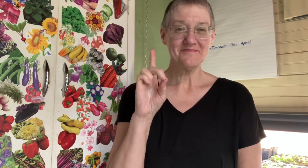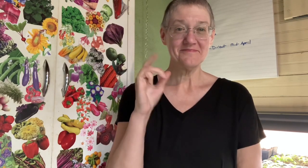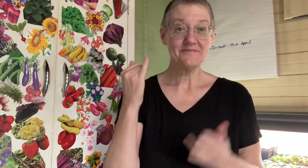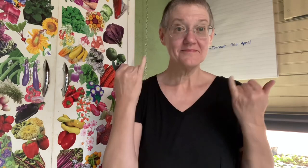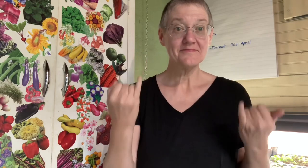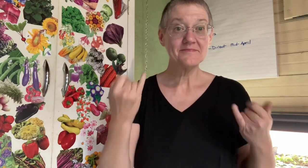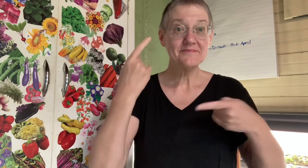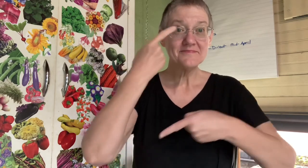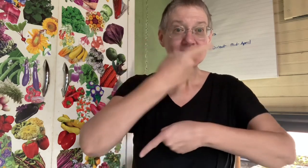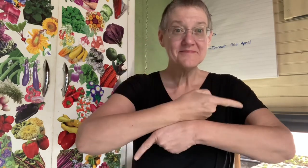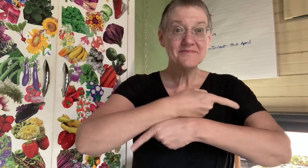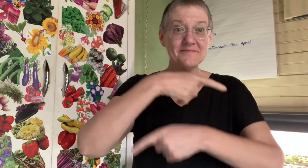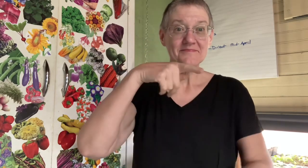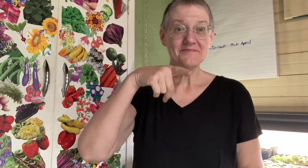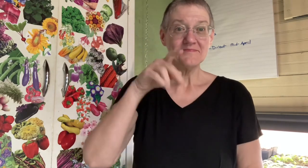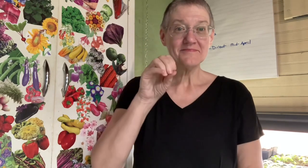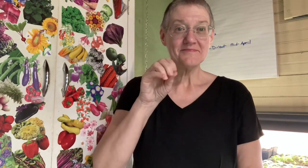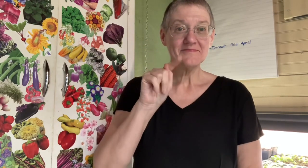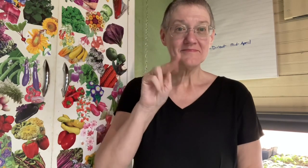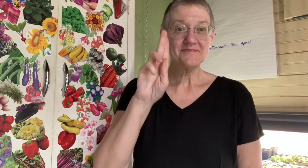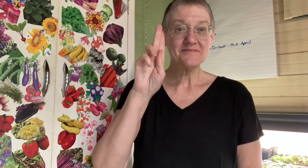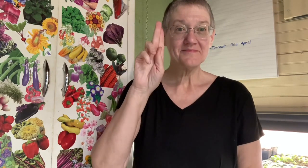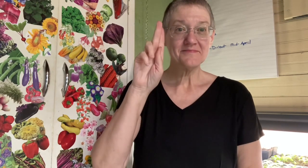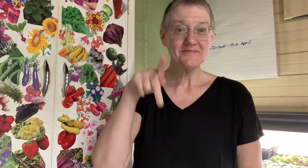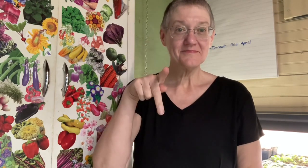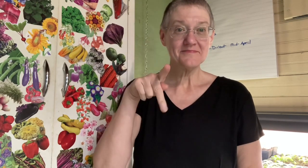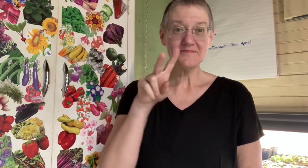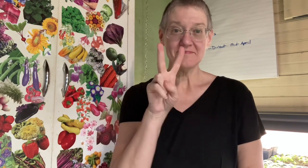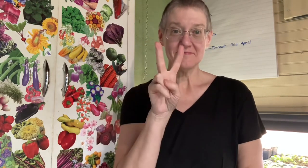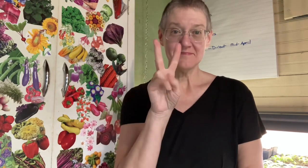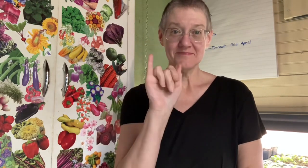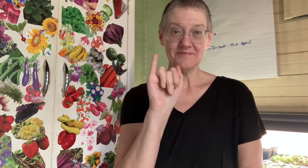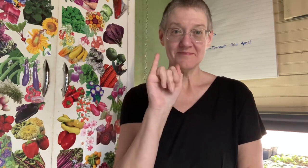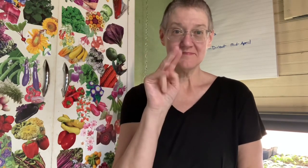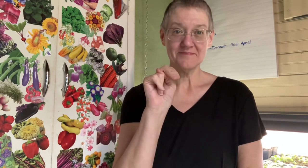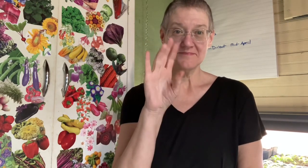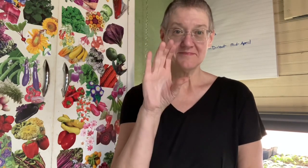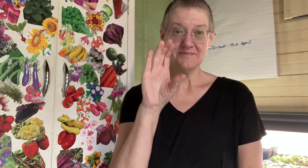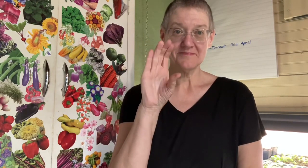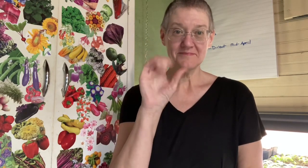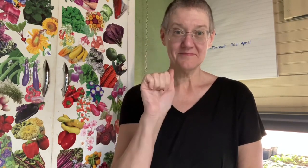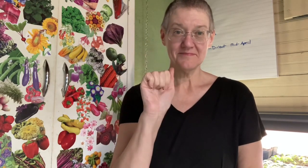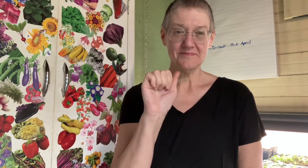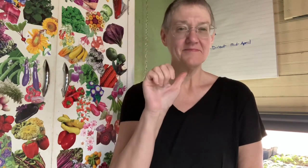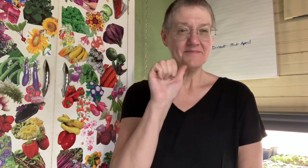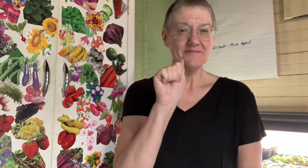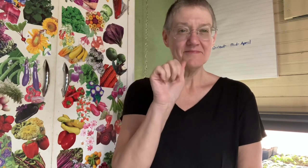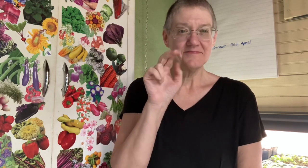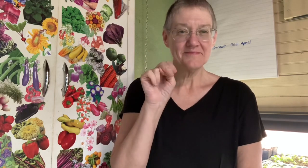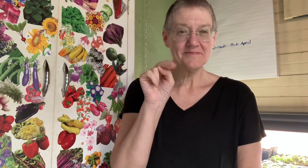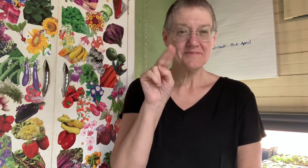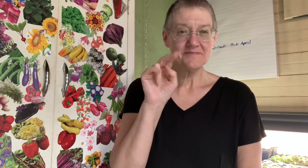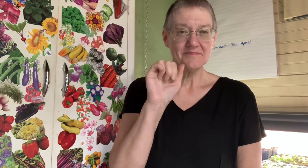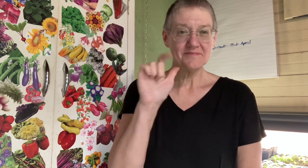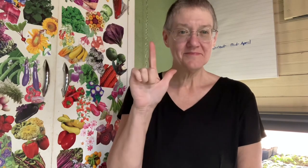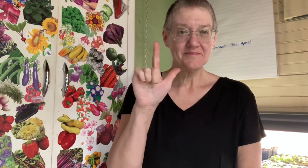Today, we're going to pot up Vinca, also known as annual